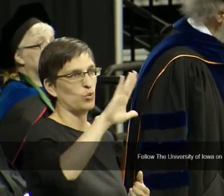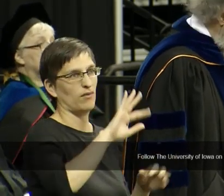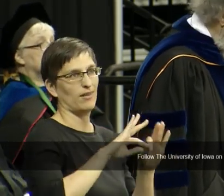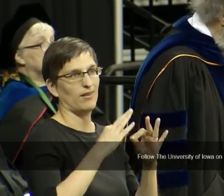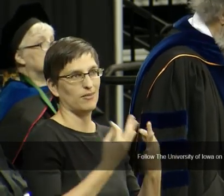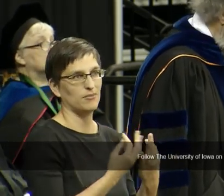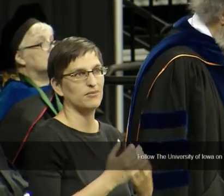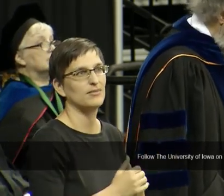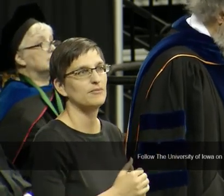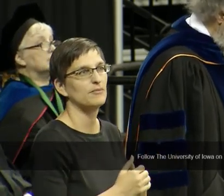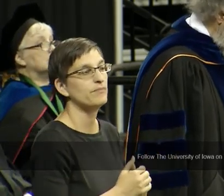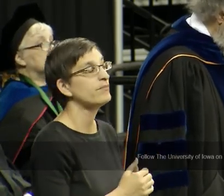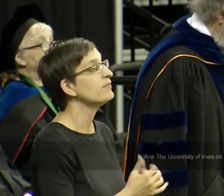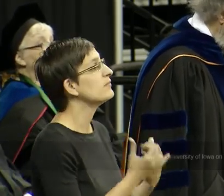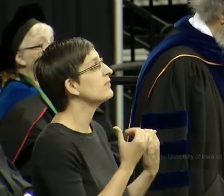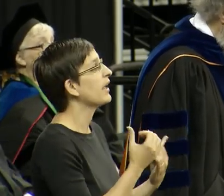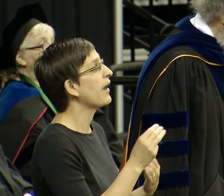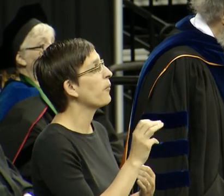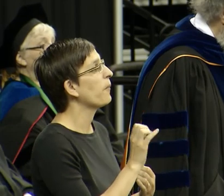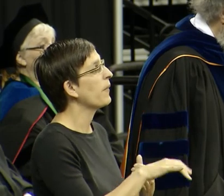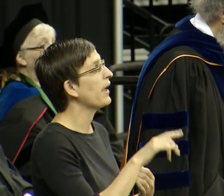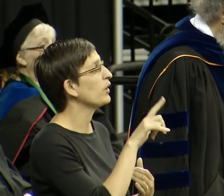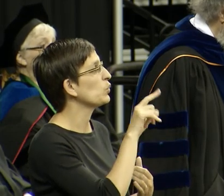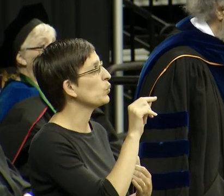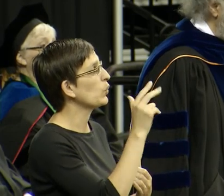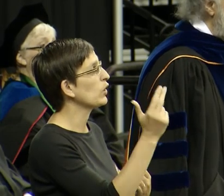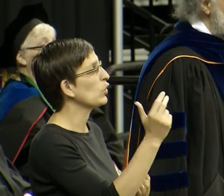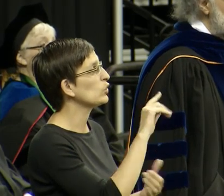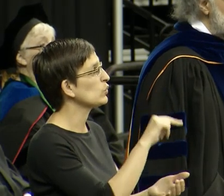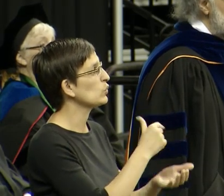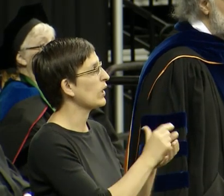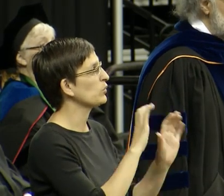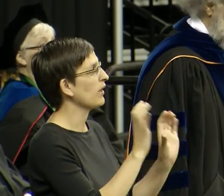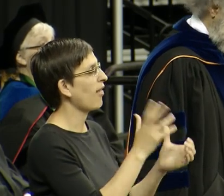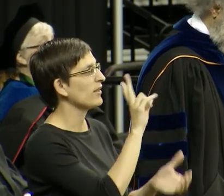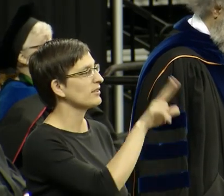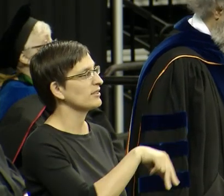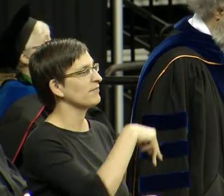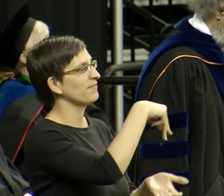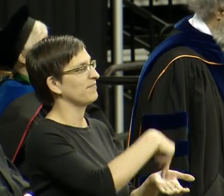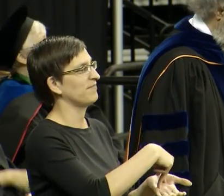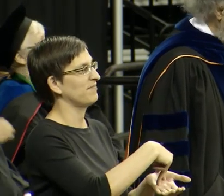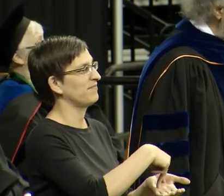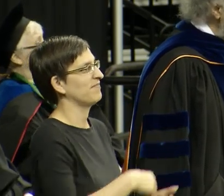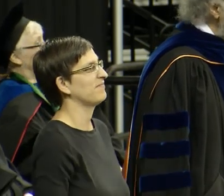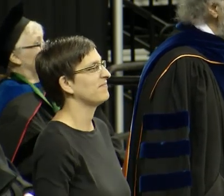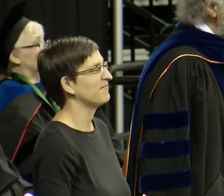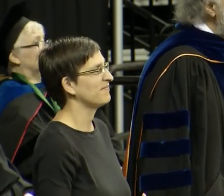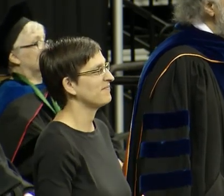Now, I would like the May 2013 graduating class to rise.